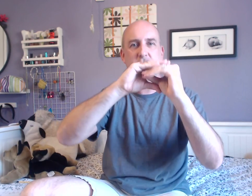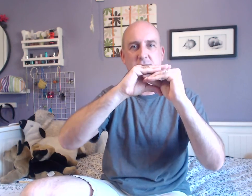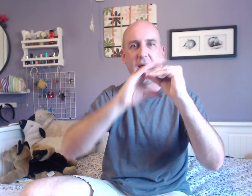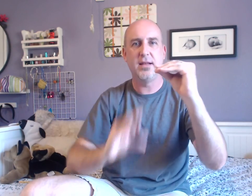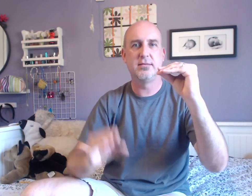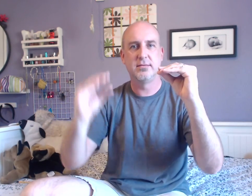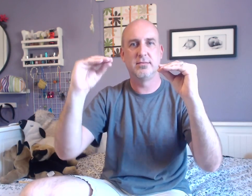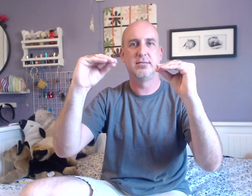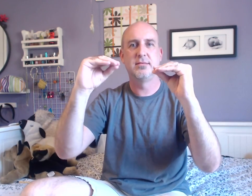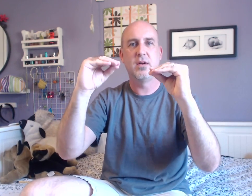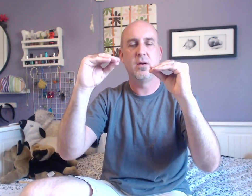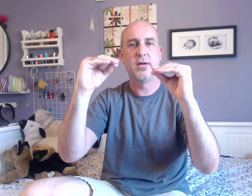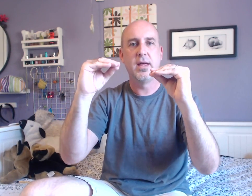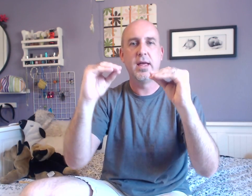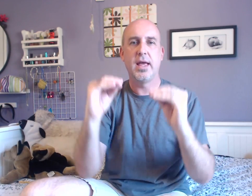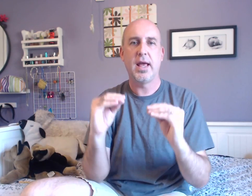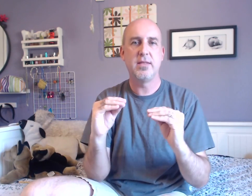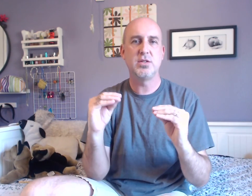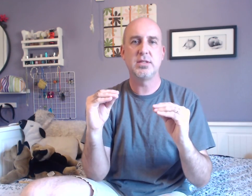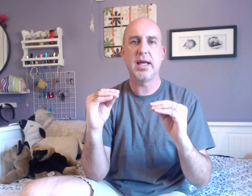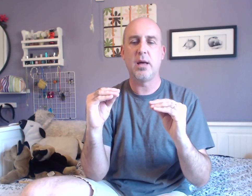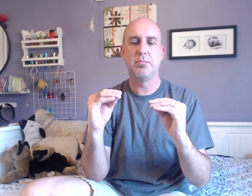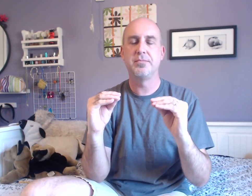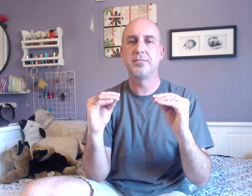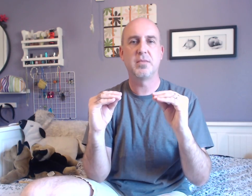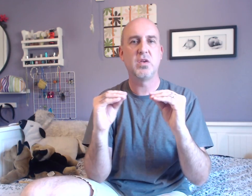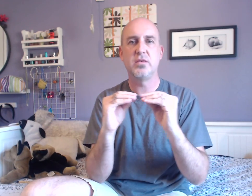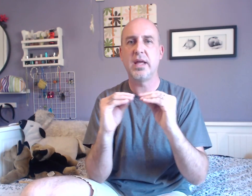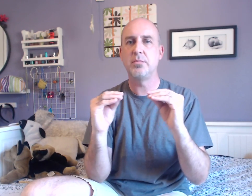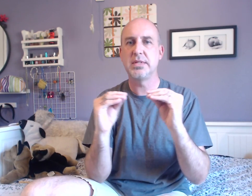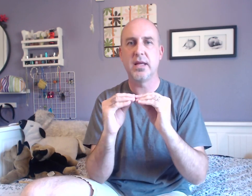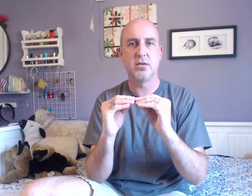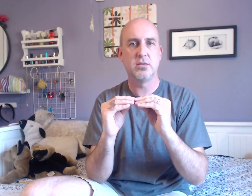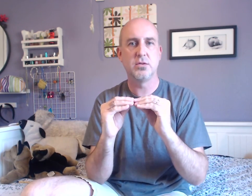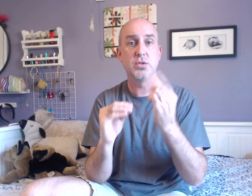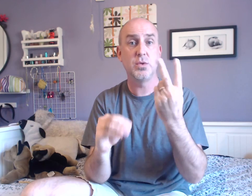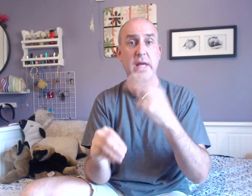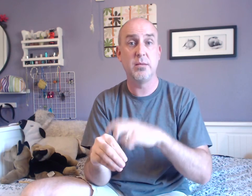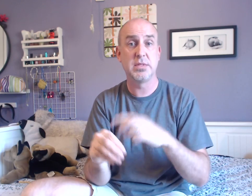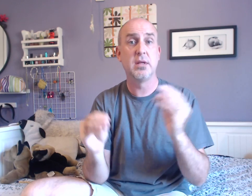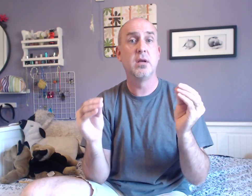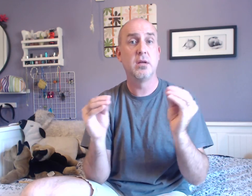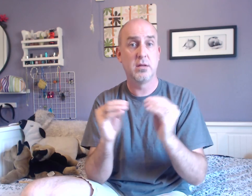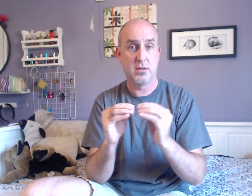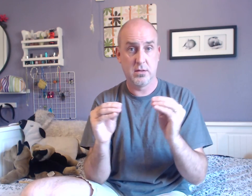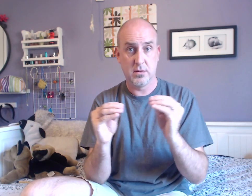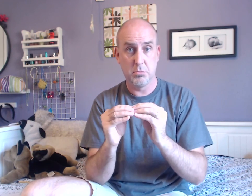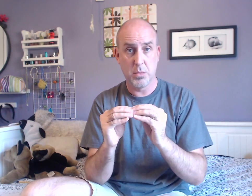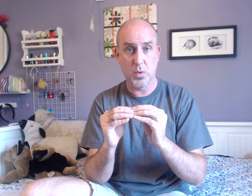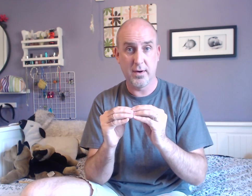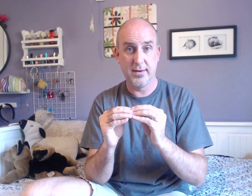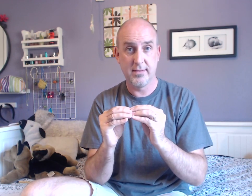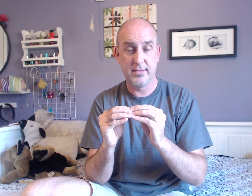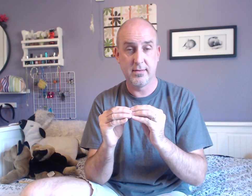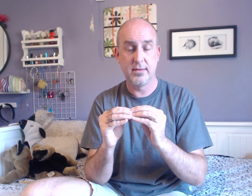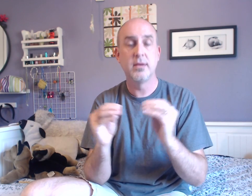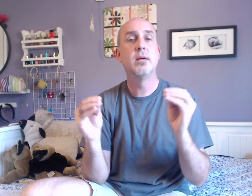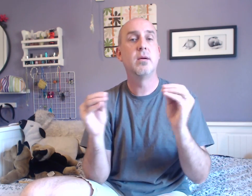flat. And they just tap. They just tap together 2 times. More.